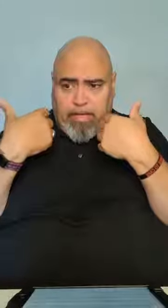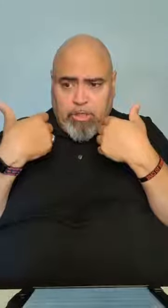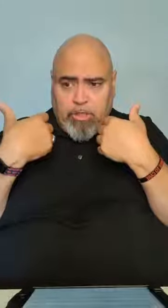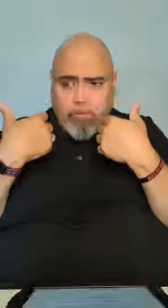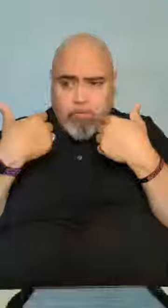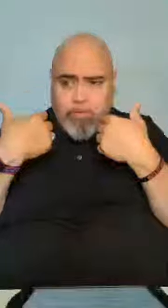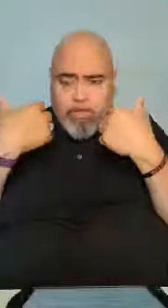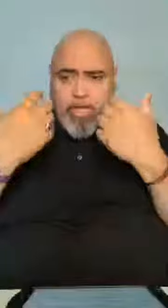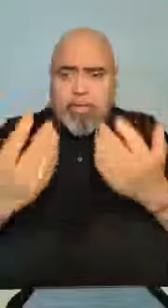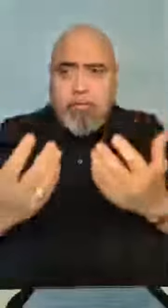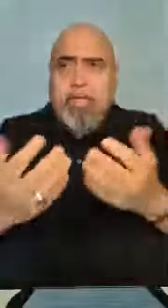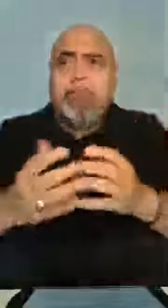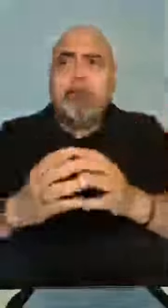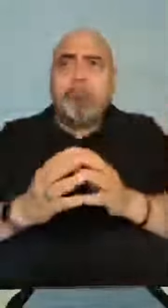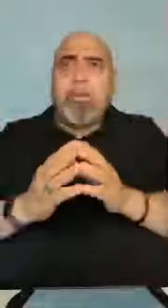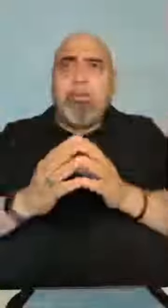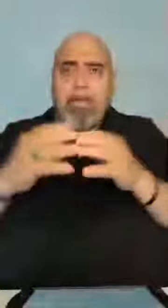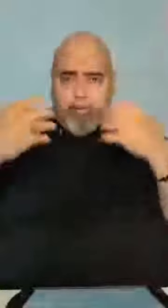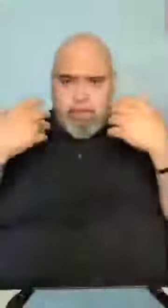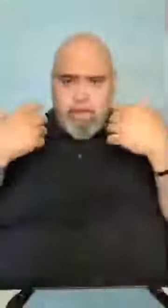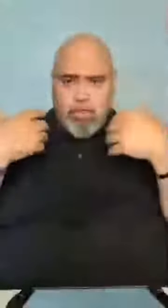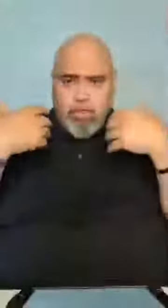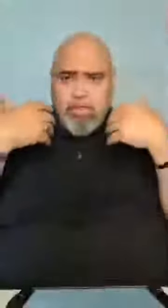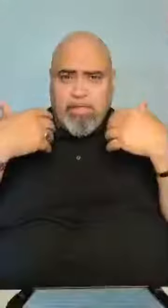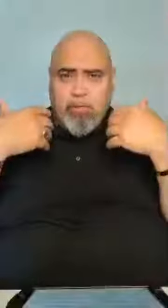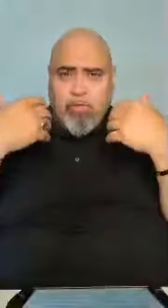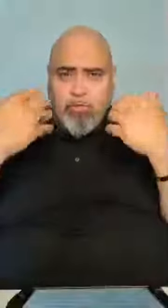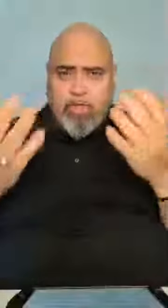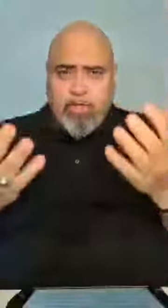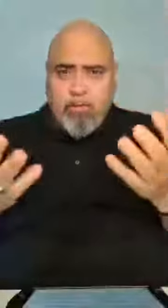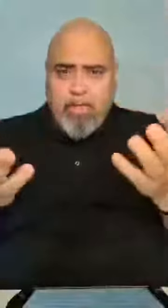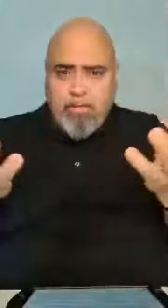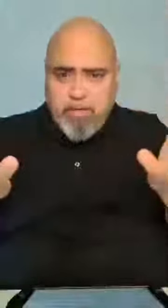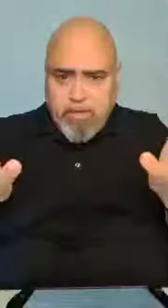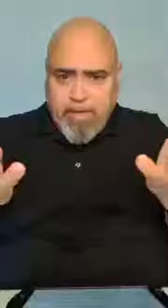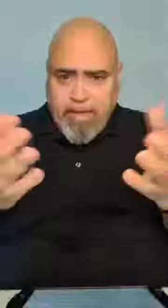creation reject me, but my creation continues to reject me even today.